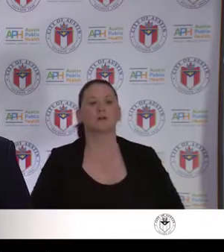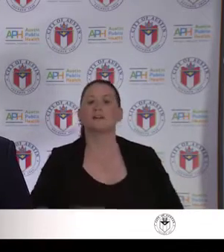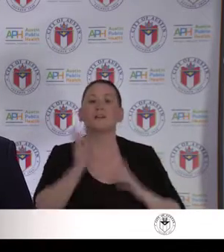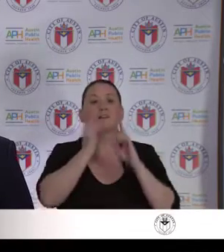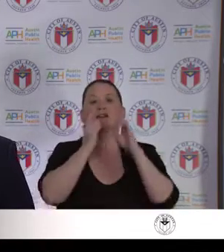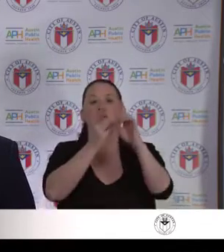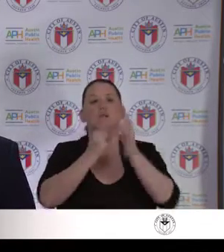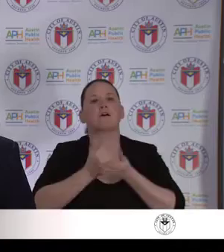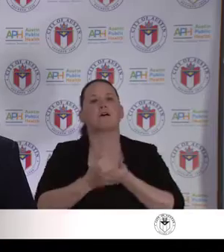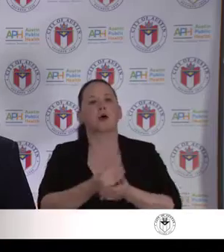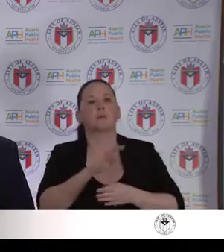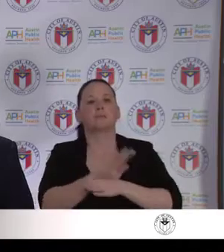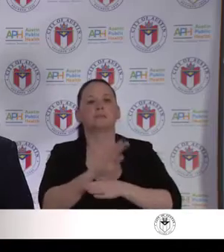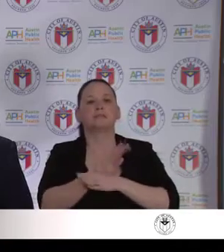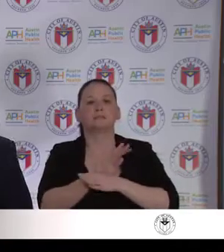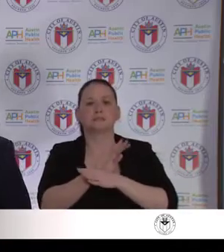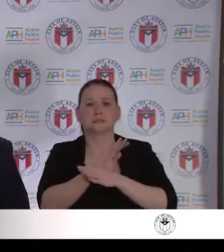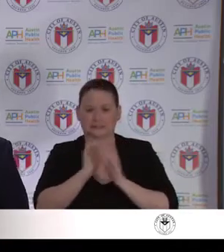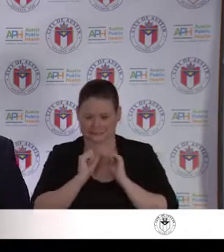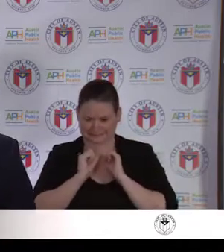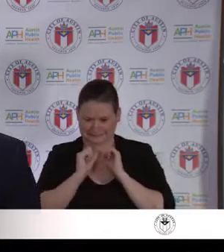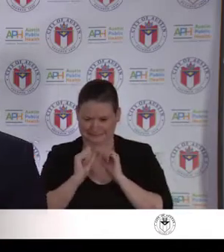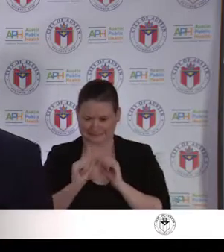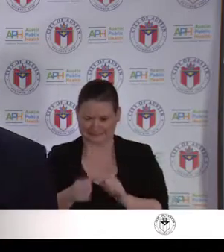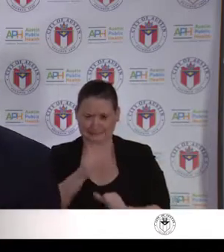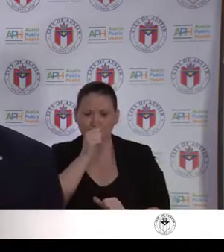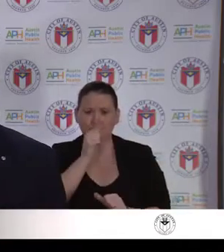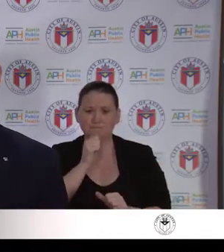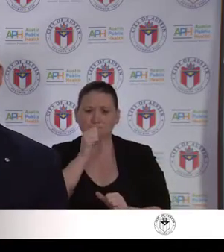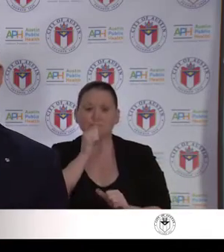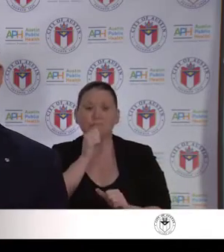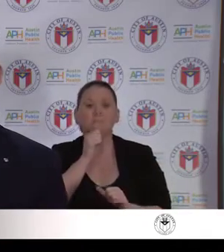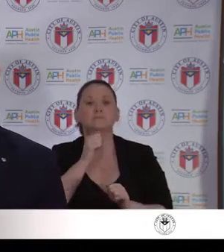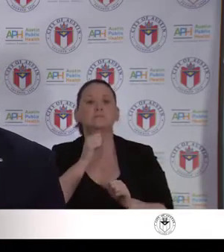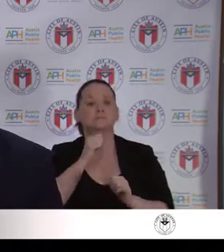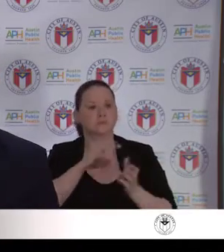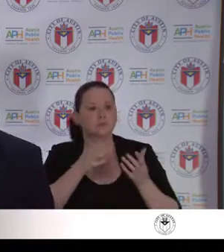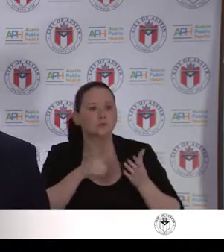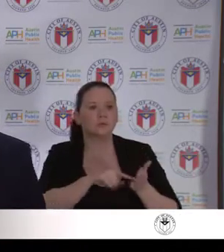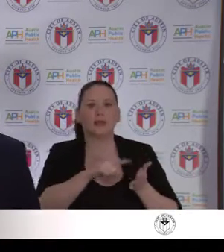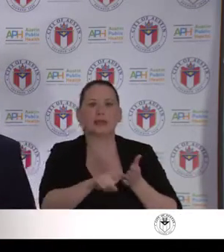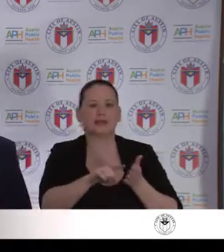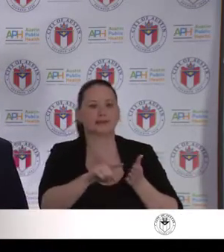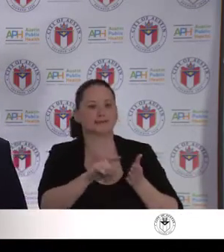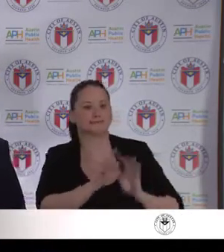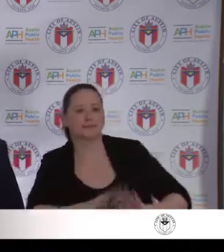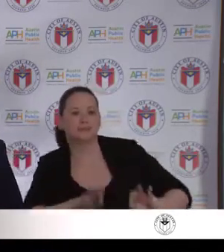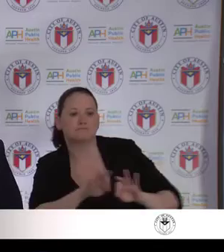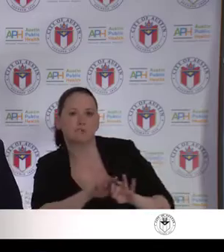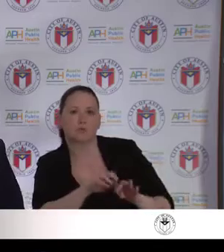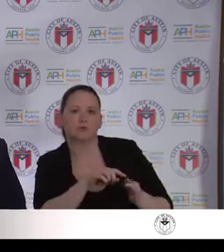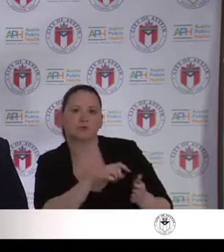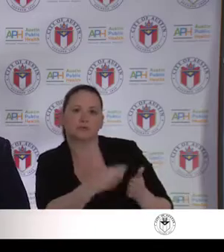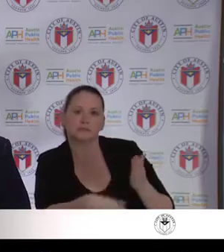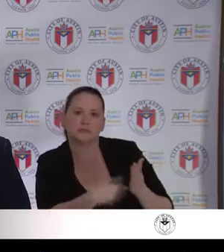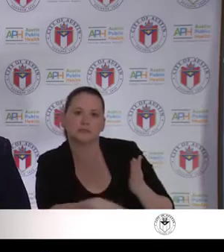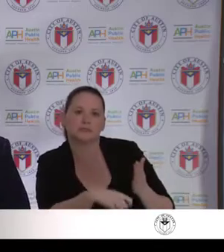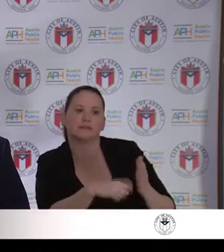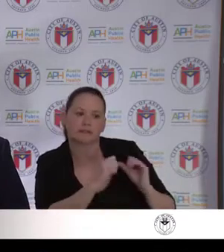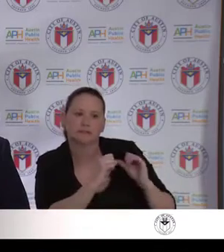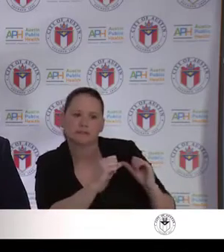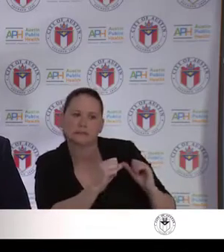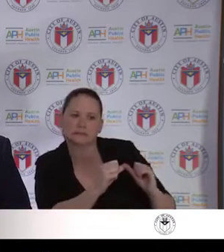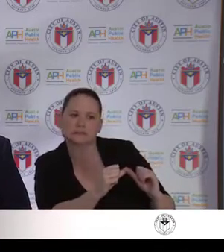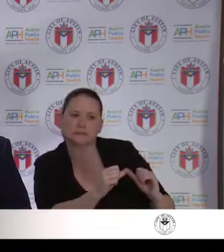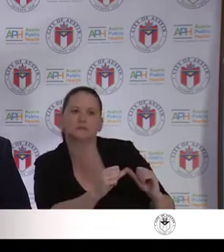help businesses kind of bridge this gap to pay critical expenses until this crisis is